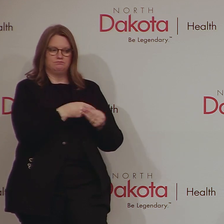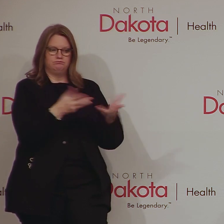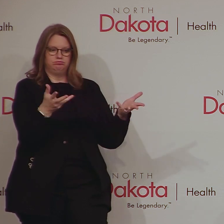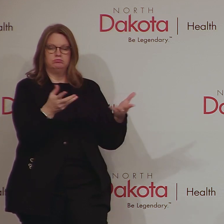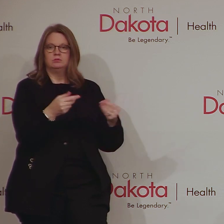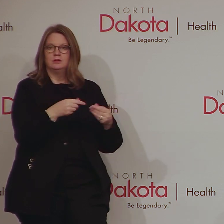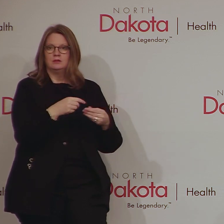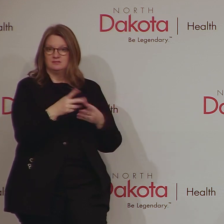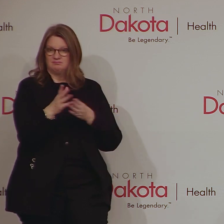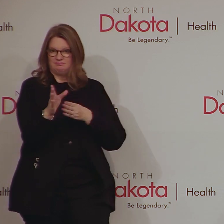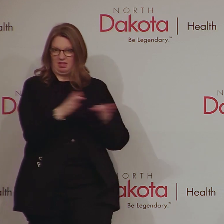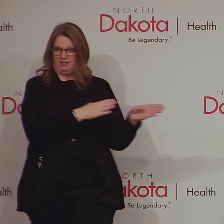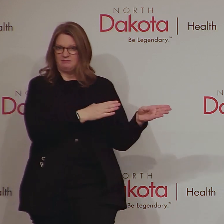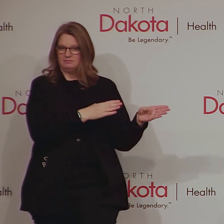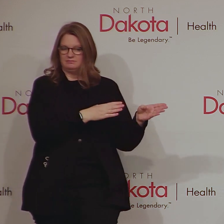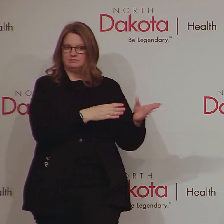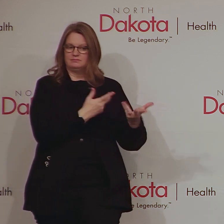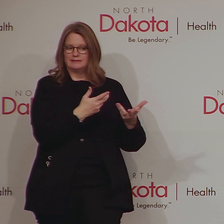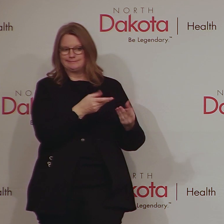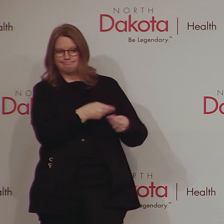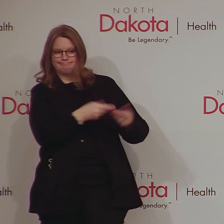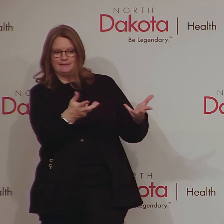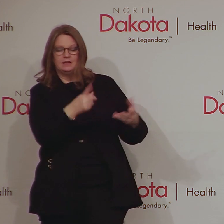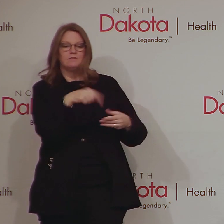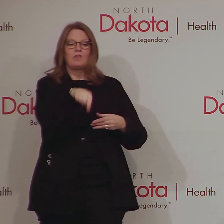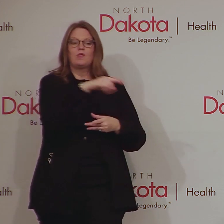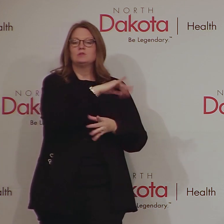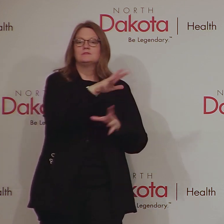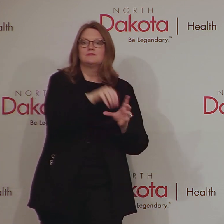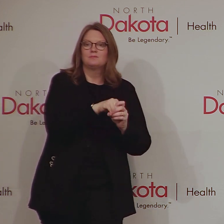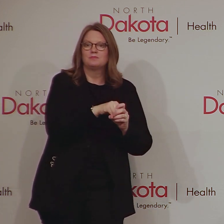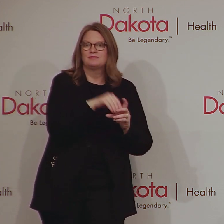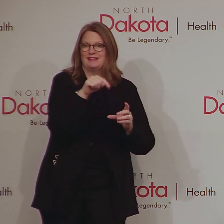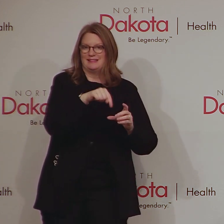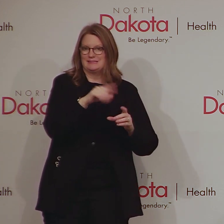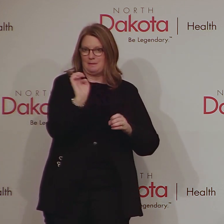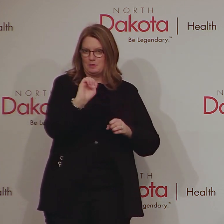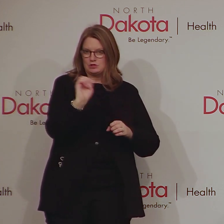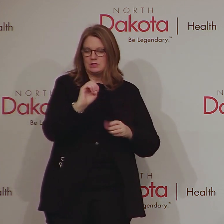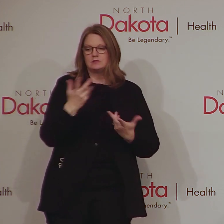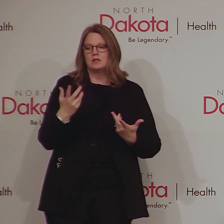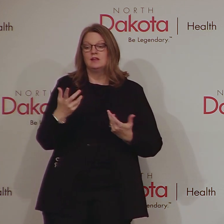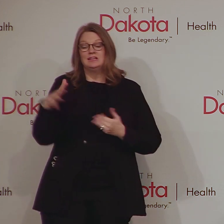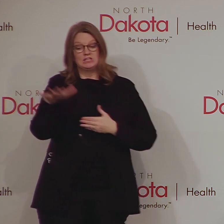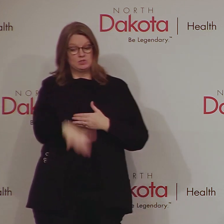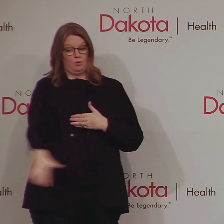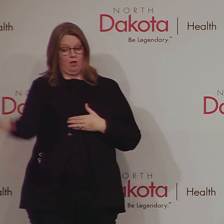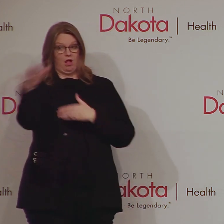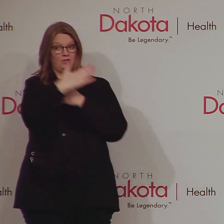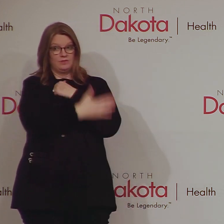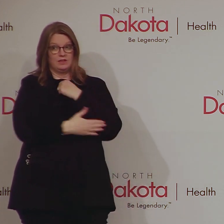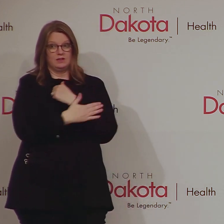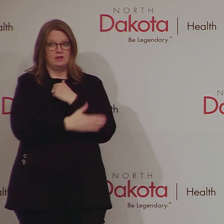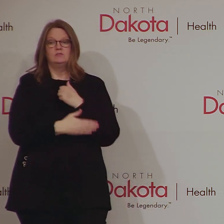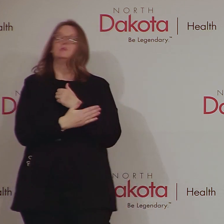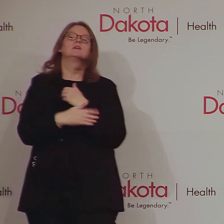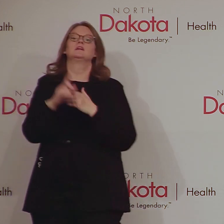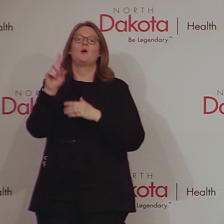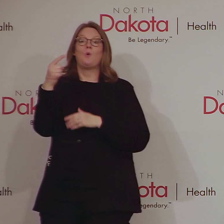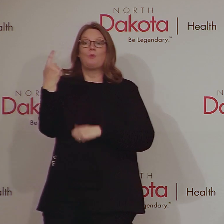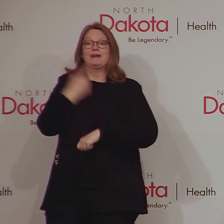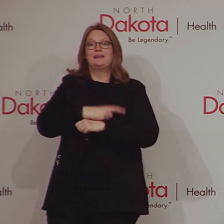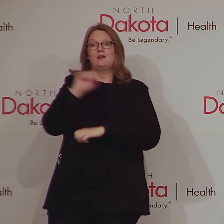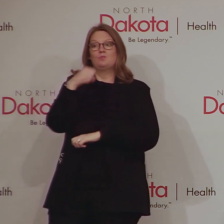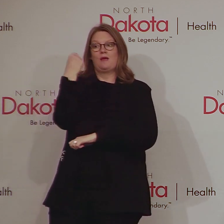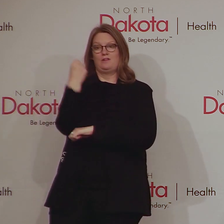distributed in part to those states that are participating in this emergency. Nationally, COVID deaths climbed to a single-day record